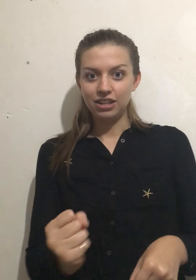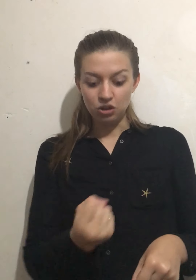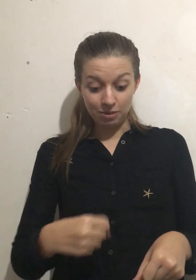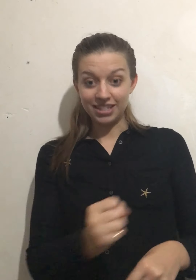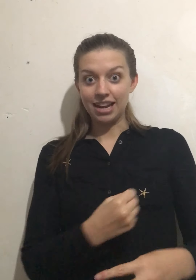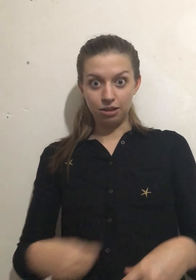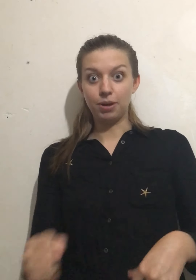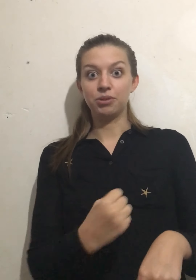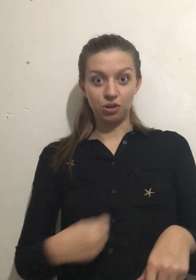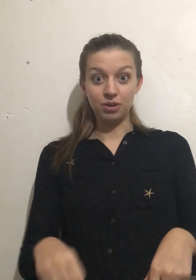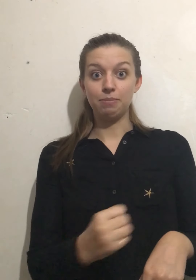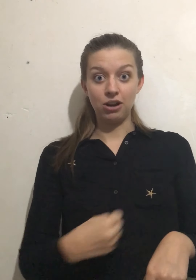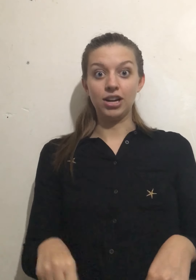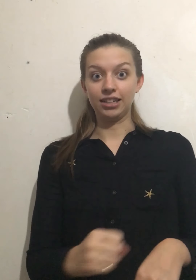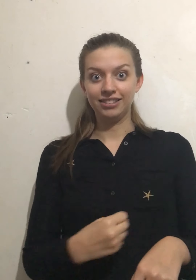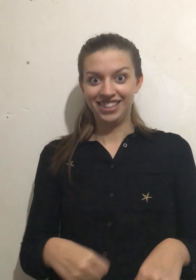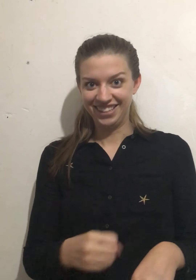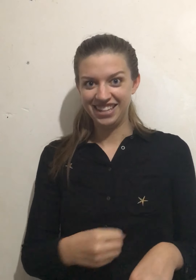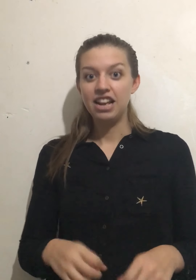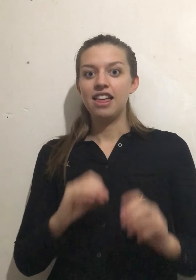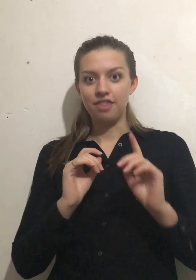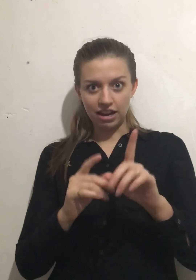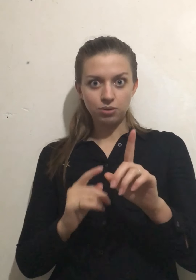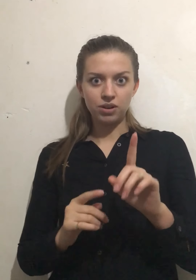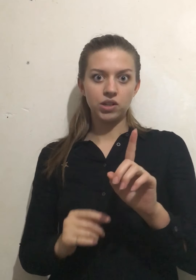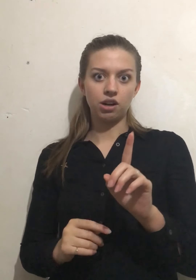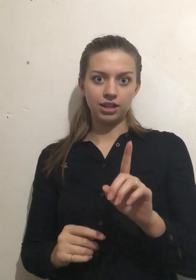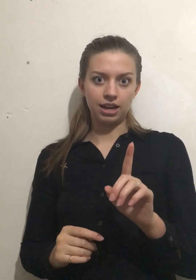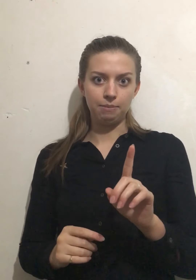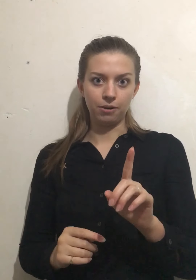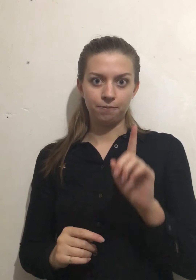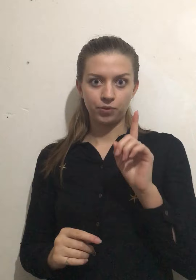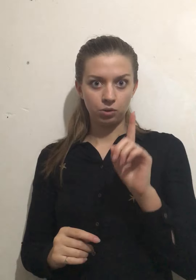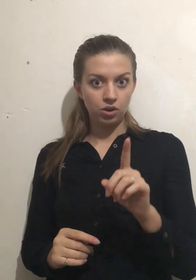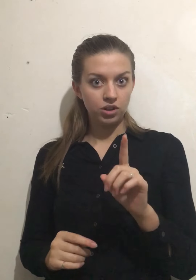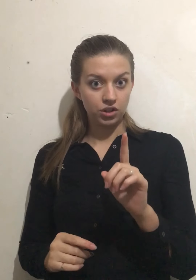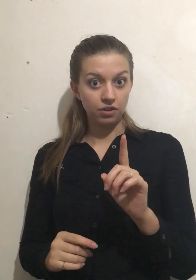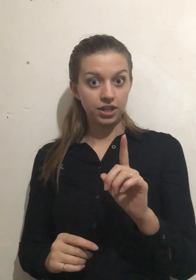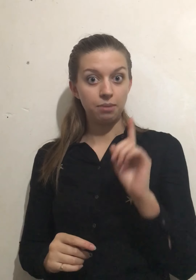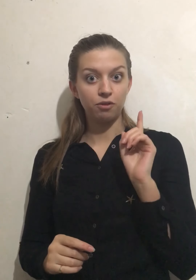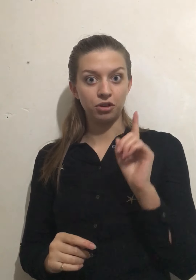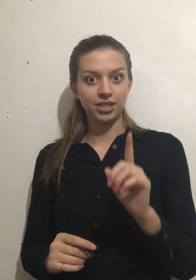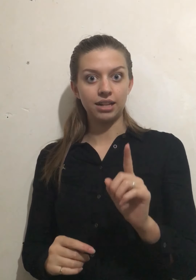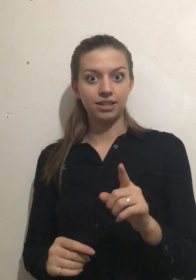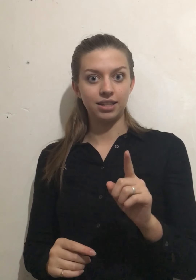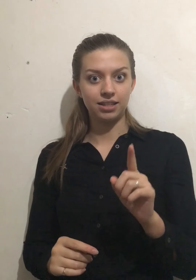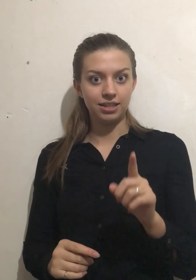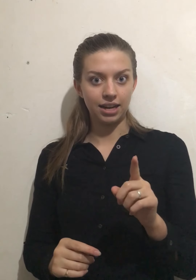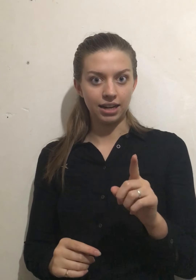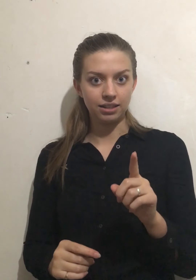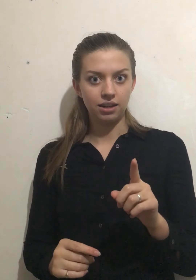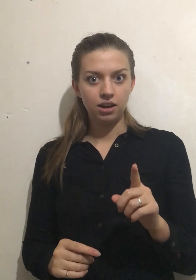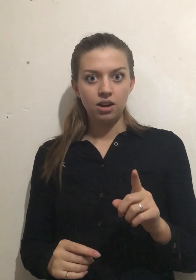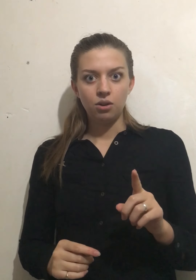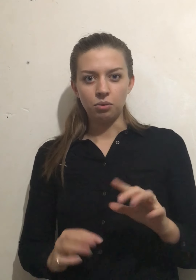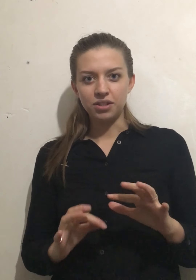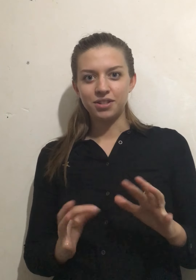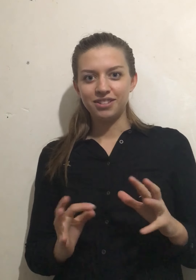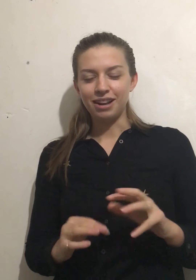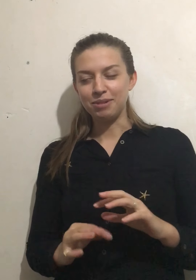mix it and the bubbles are reappearing, that's when you start the timer. You start the timer for exactly 60 seconds. If